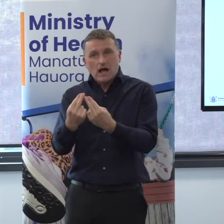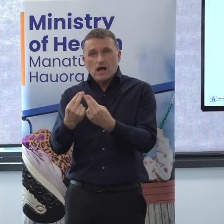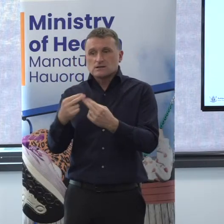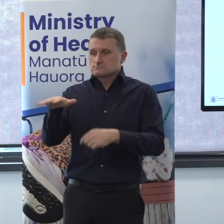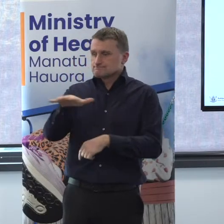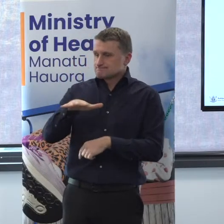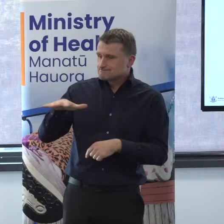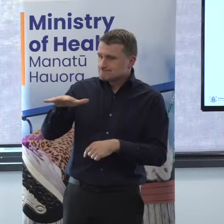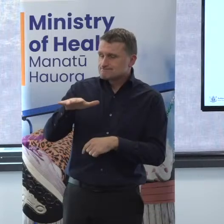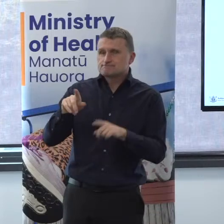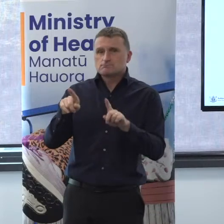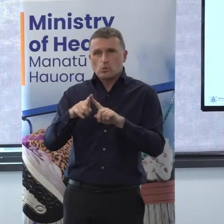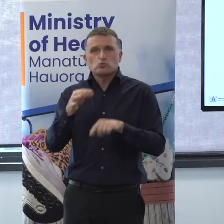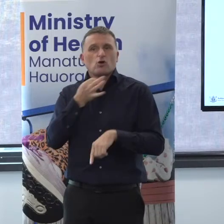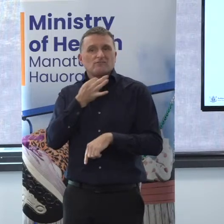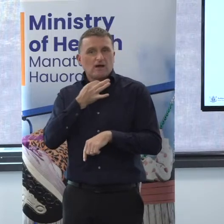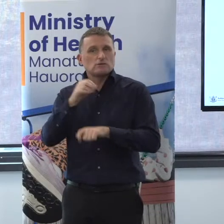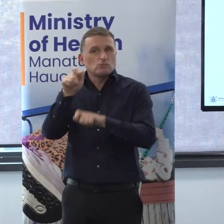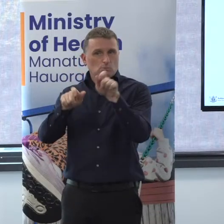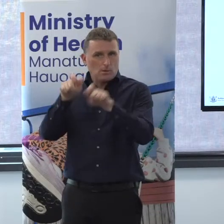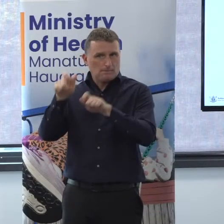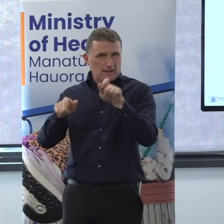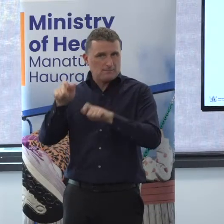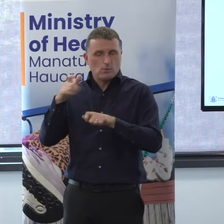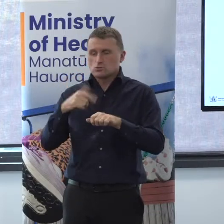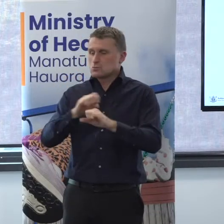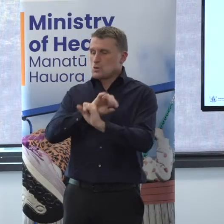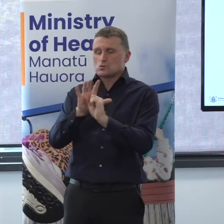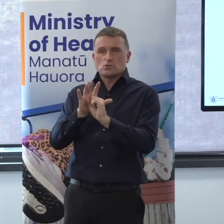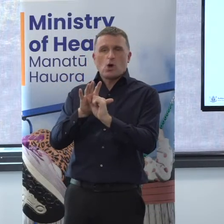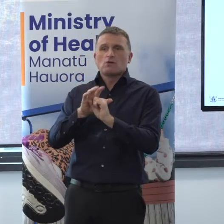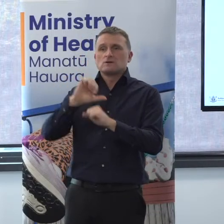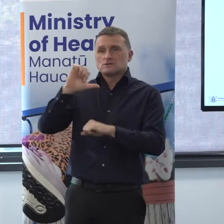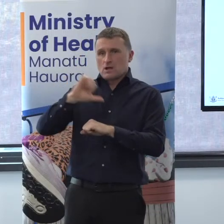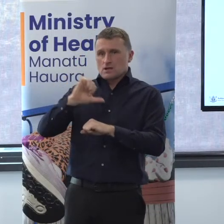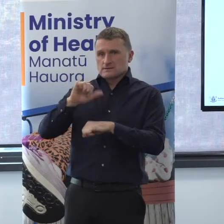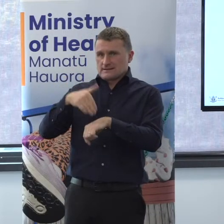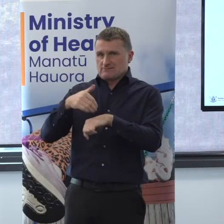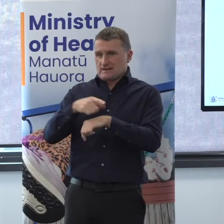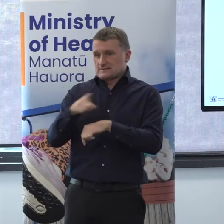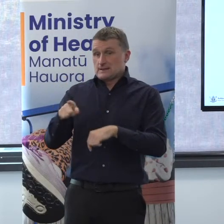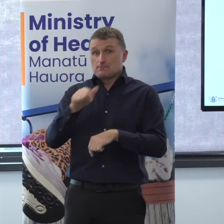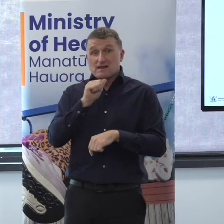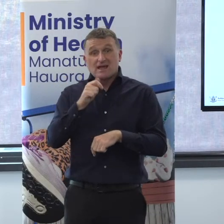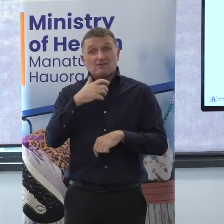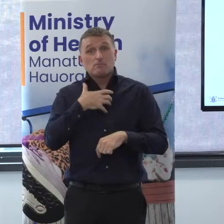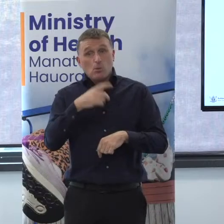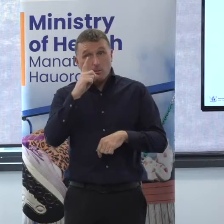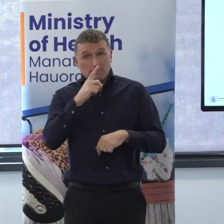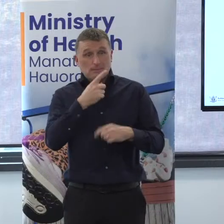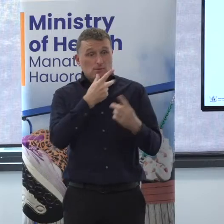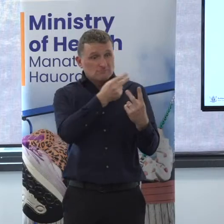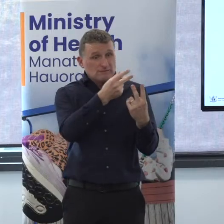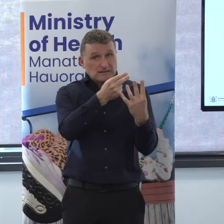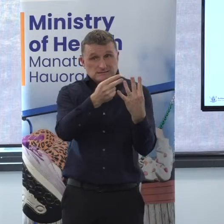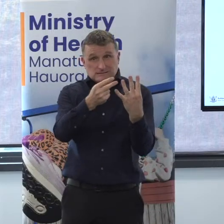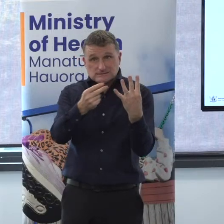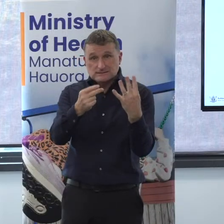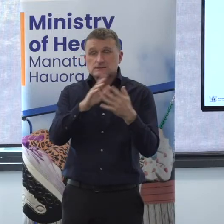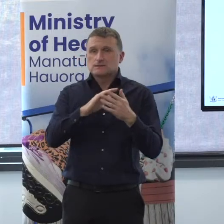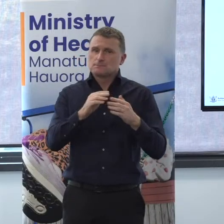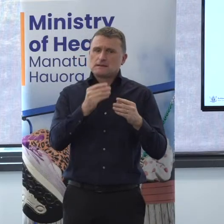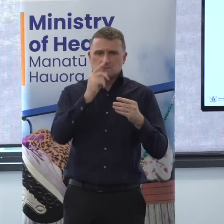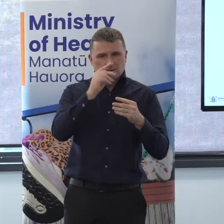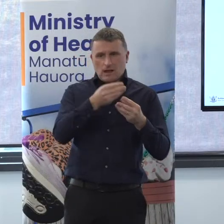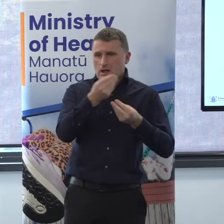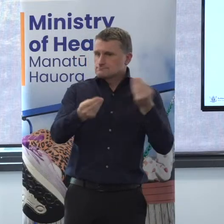groups, for the worst effects of COVID-19. The more of us that are vaccinated, the greater protection we have, and this is no different